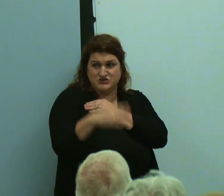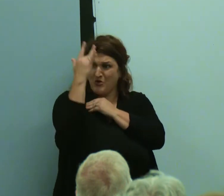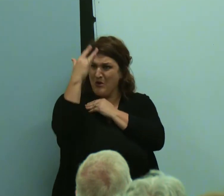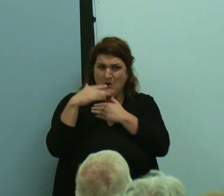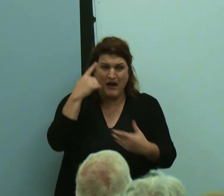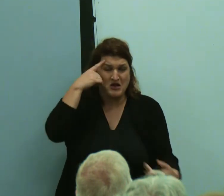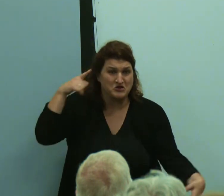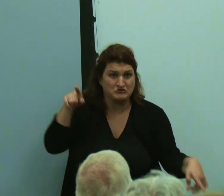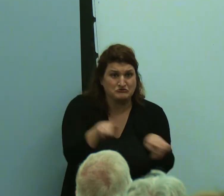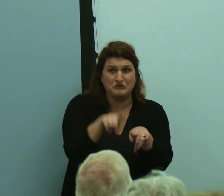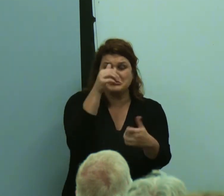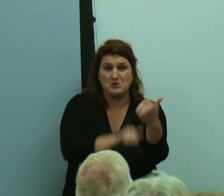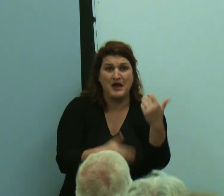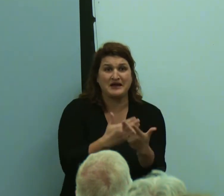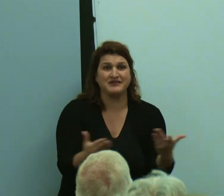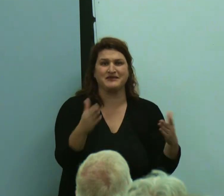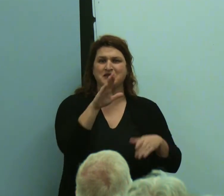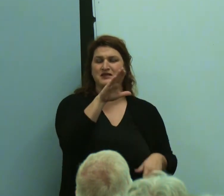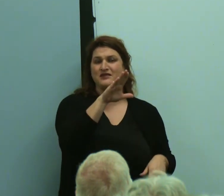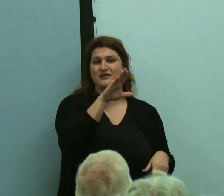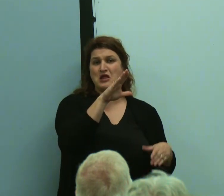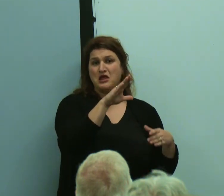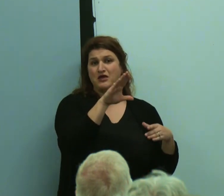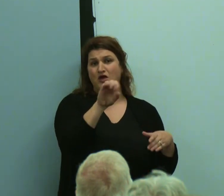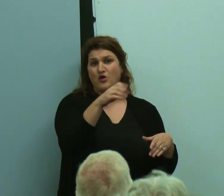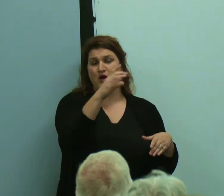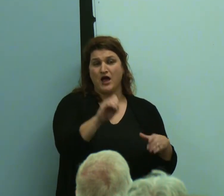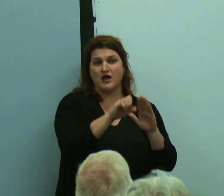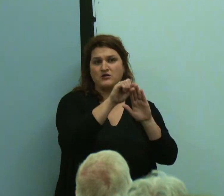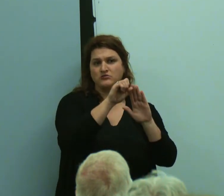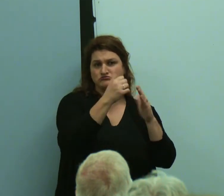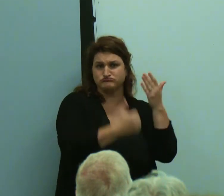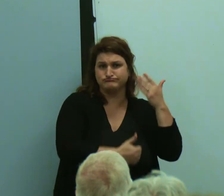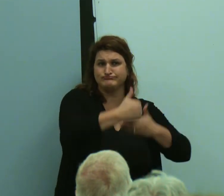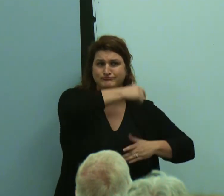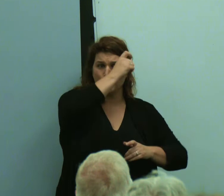the Ohio Supreme Court said if you believe, even if you